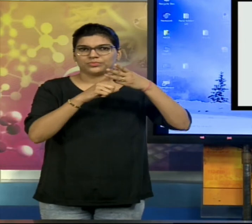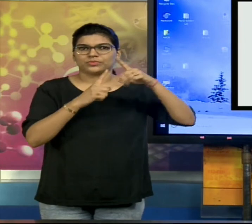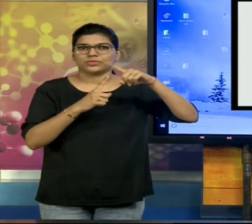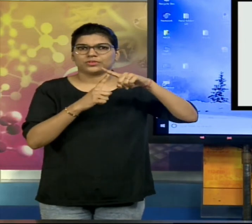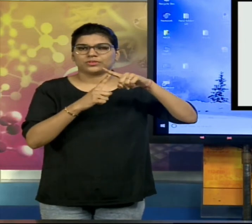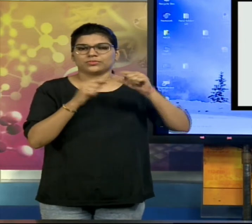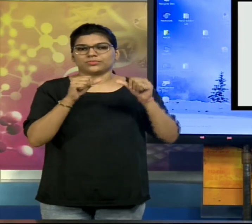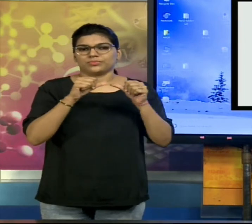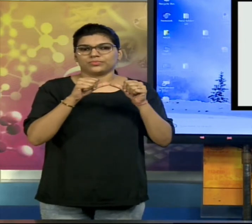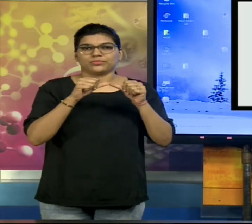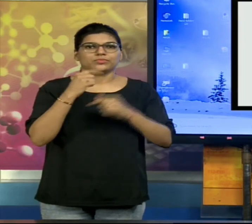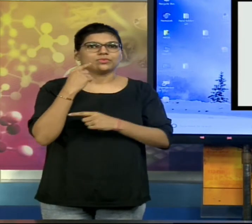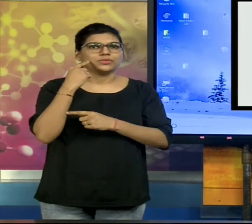retail